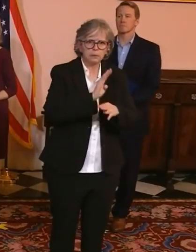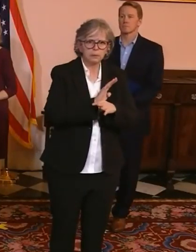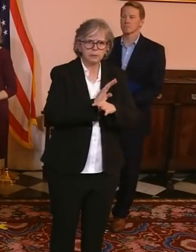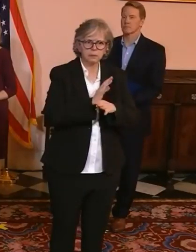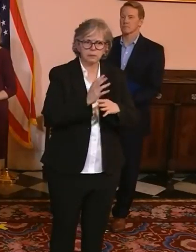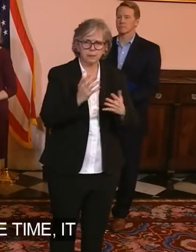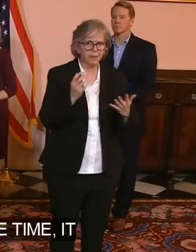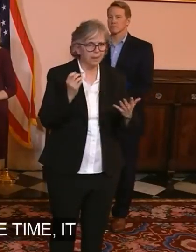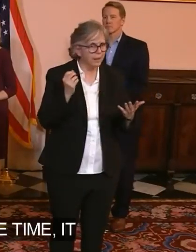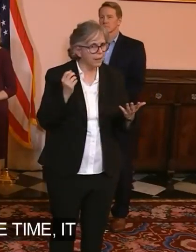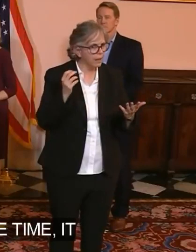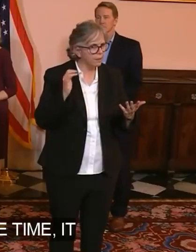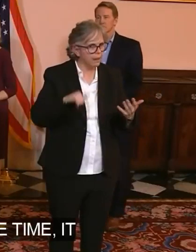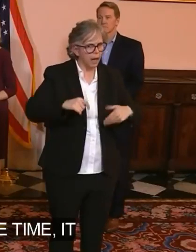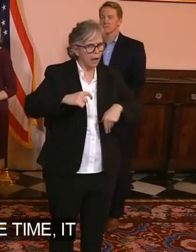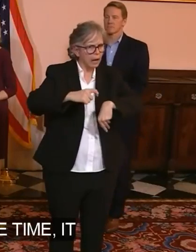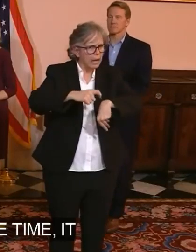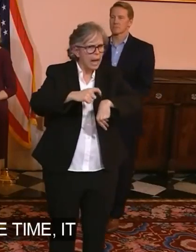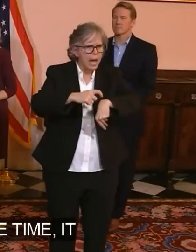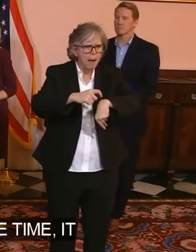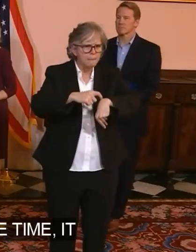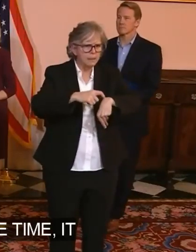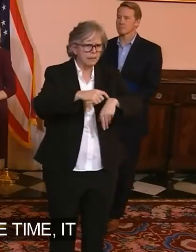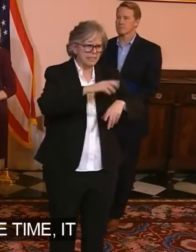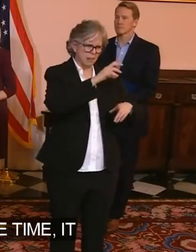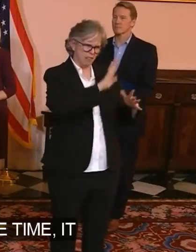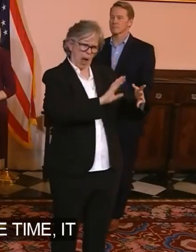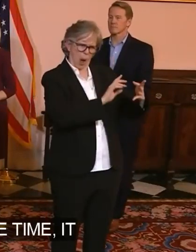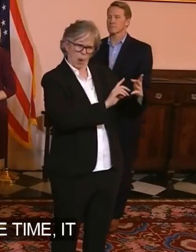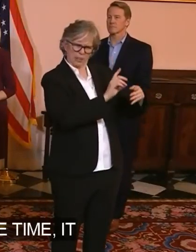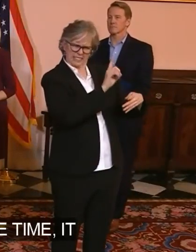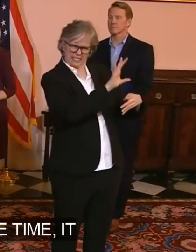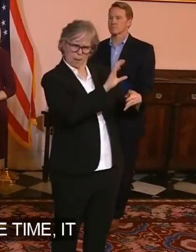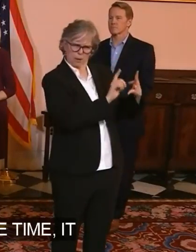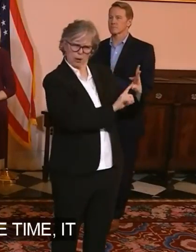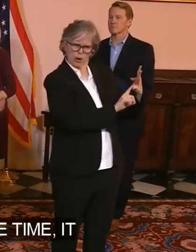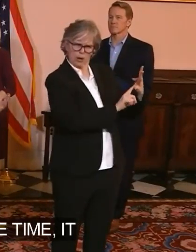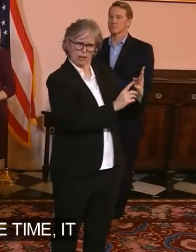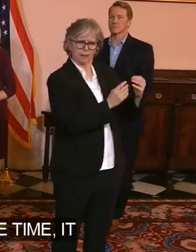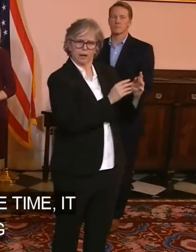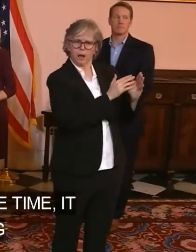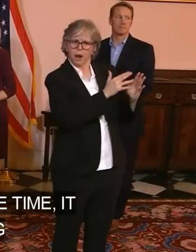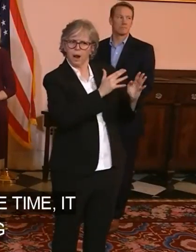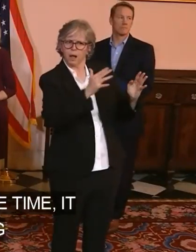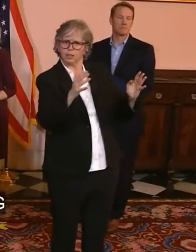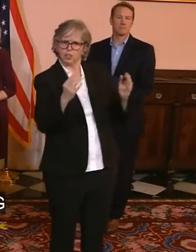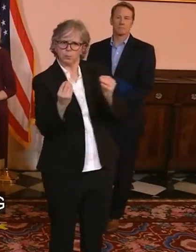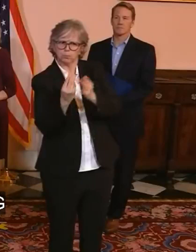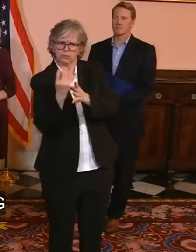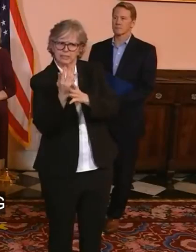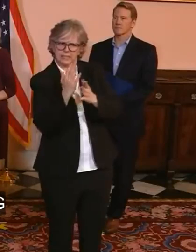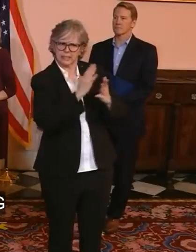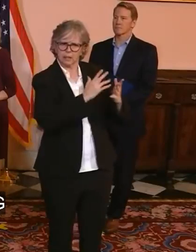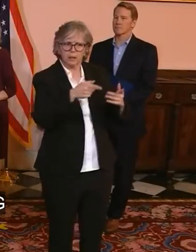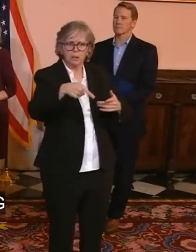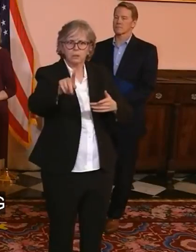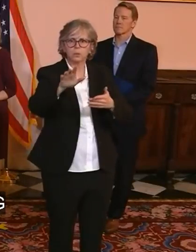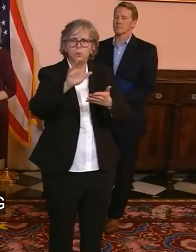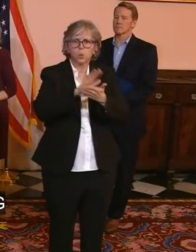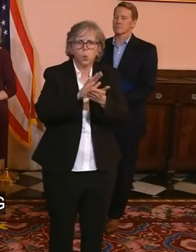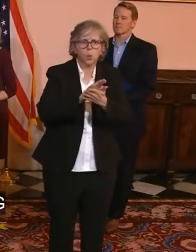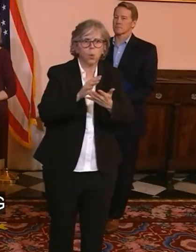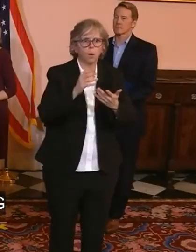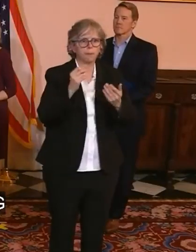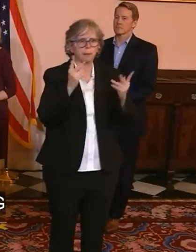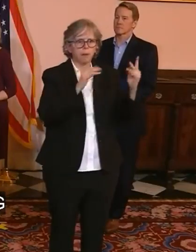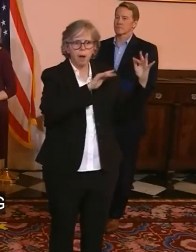Ohio State University, and we have some of the largest number of public and private universities, many people from the coast send their kids here for our small liberal